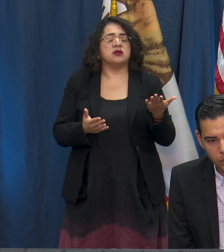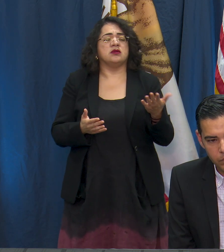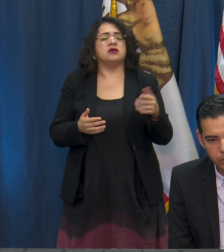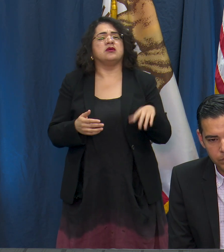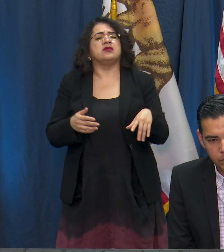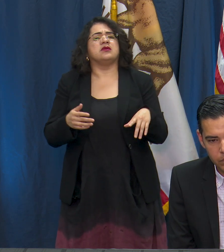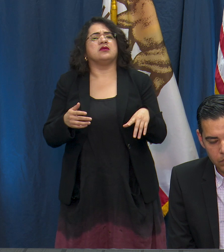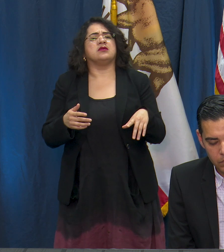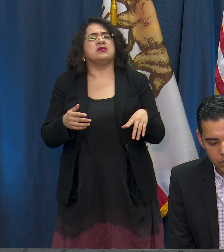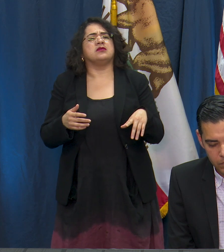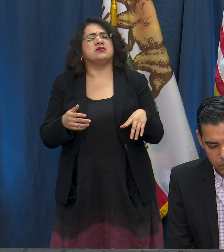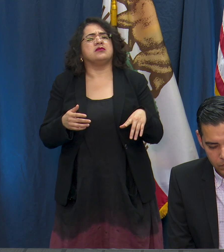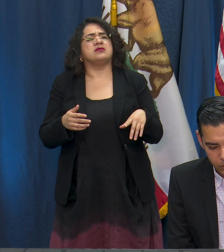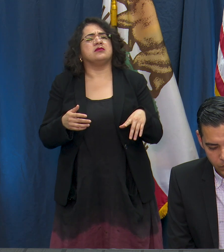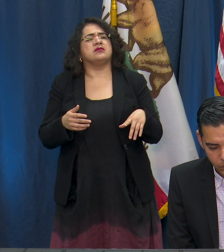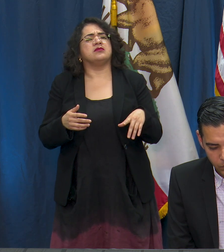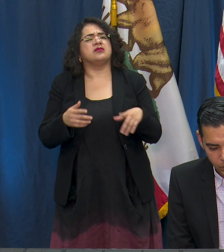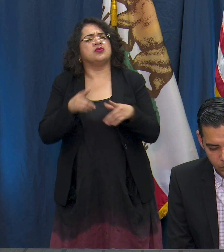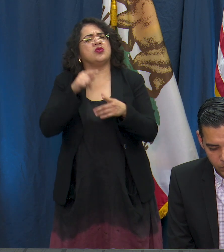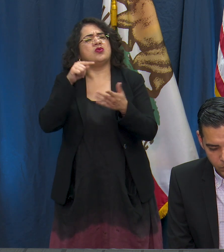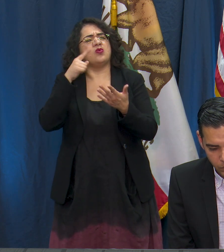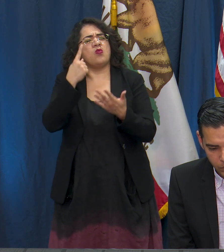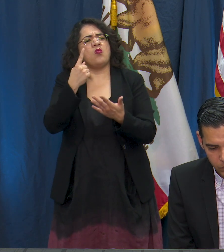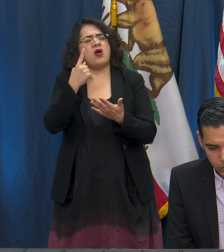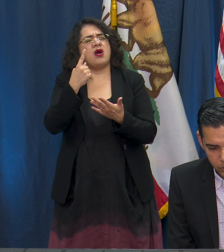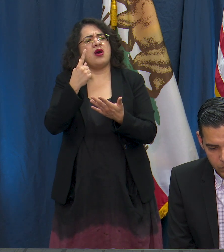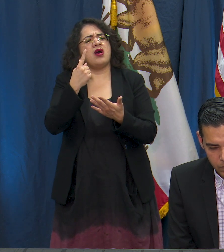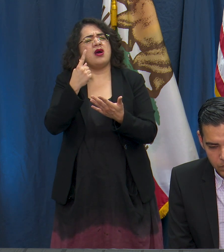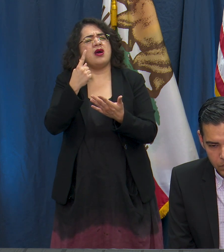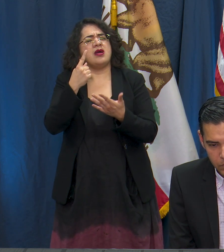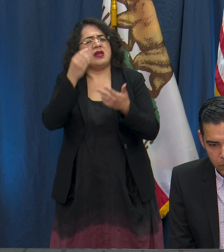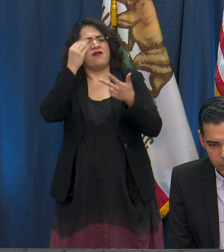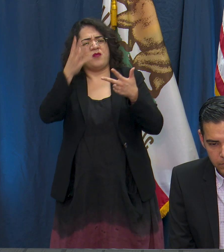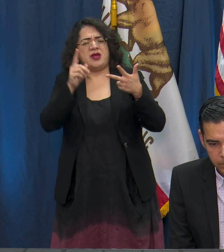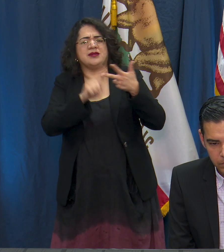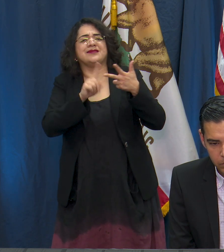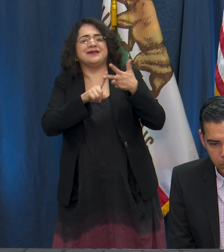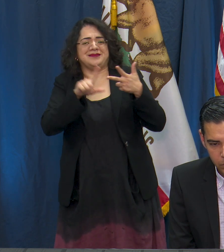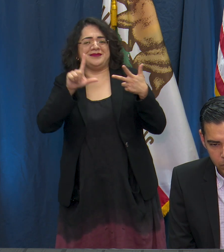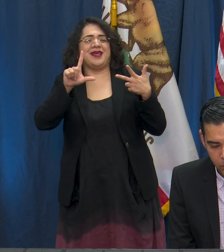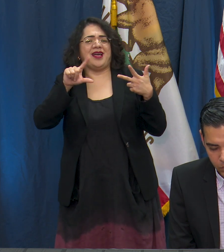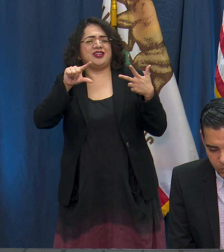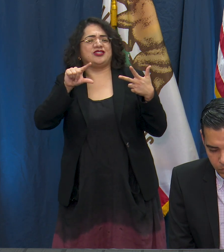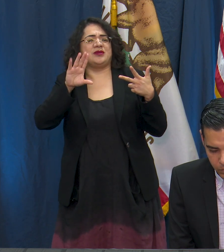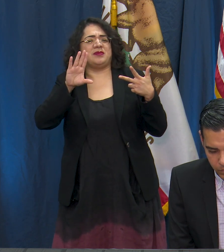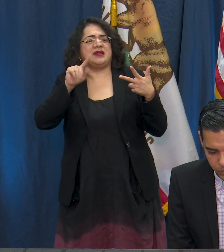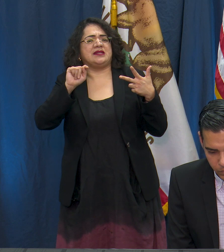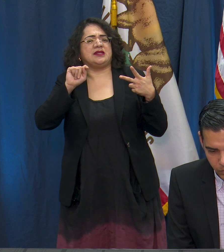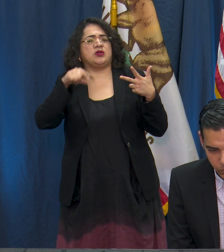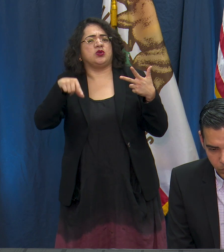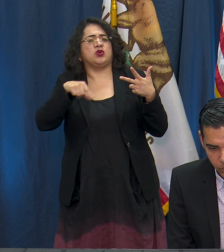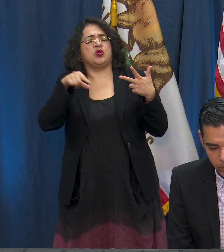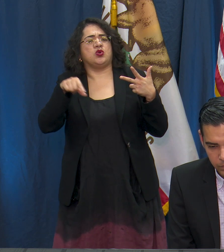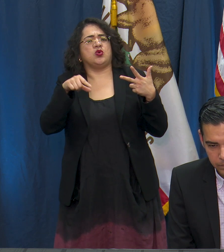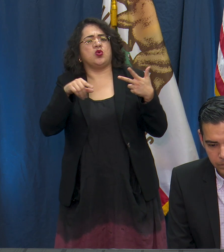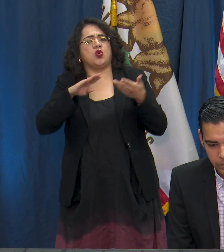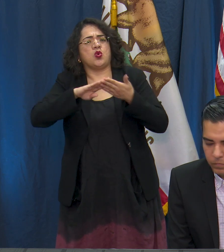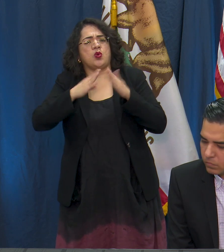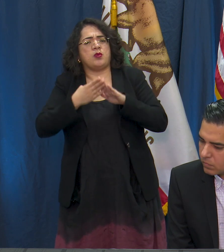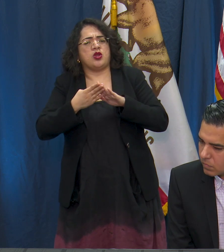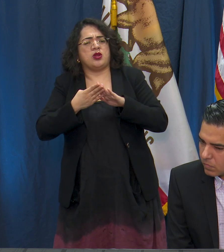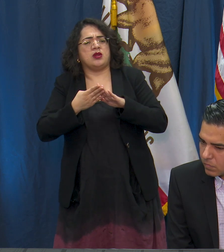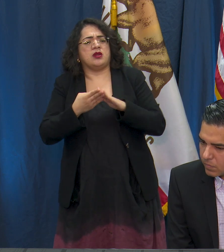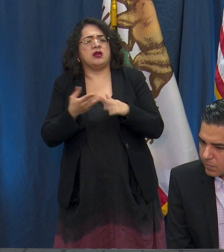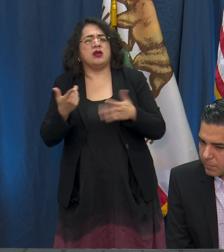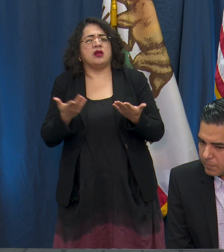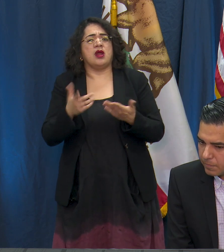not included in information, and that's the LGBTQ community. Nobody's tracking this. And even in Long